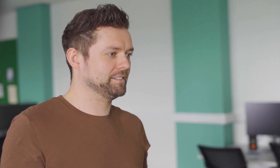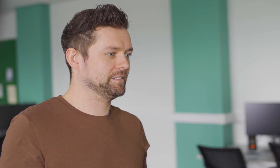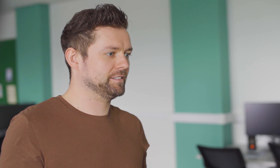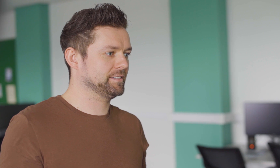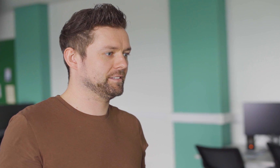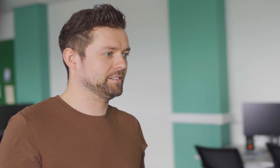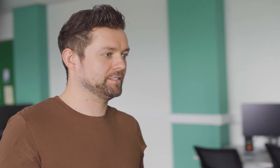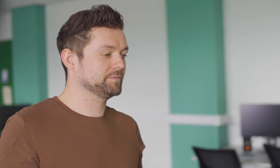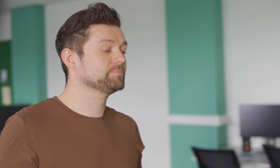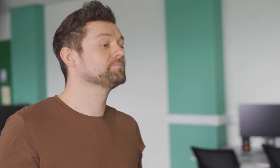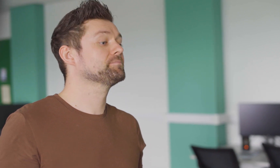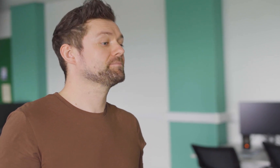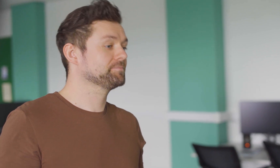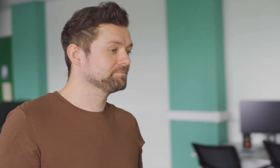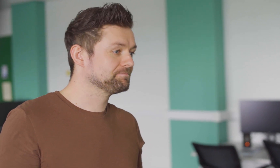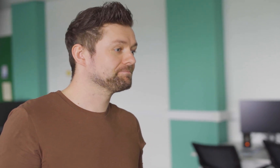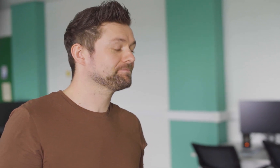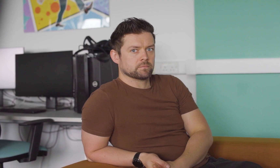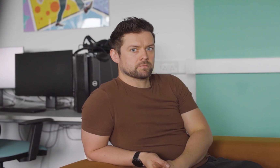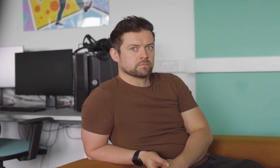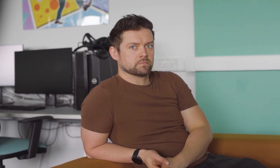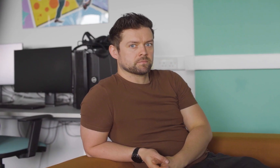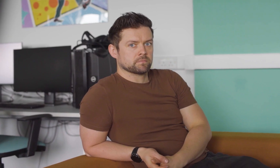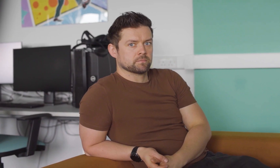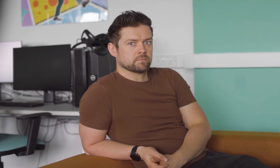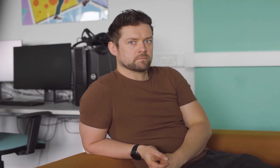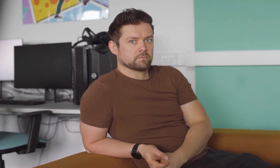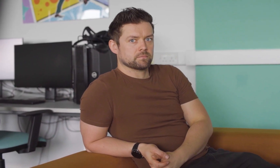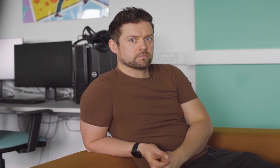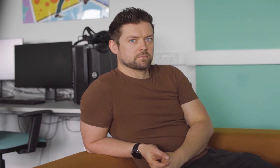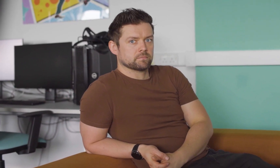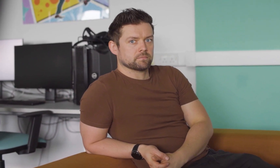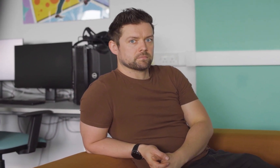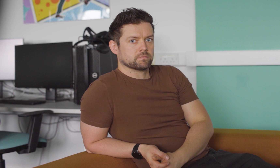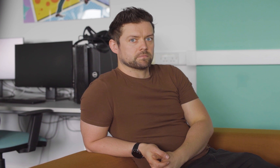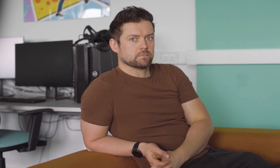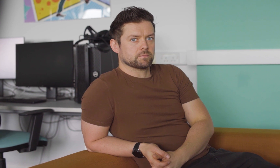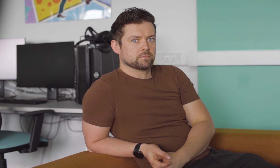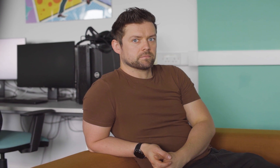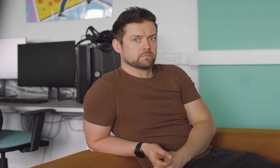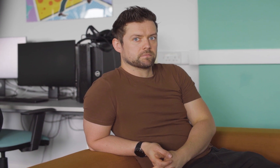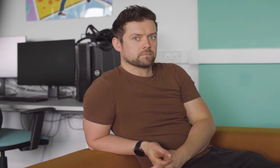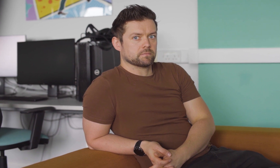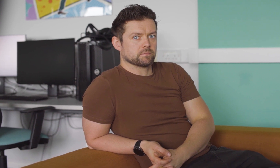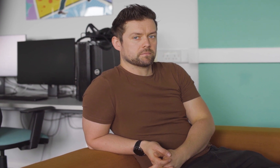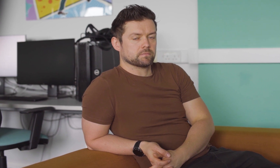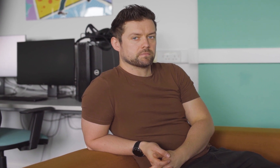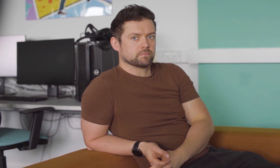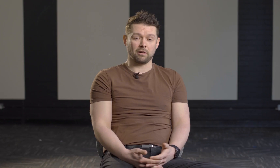different, I get to go all over the place. Some days are very boring, they're in the same place, they're in an office, and